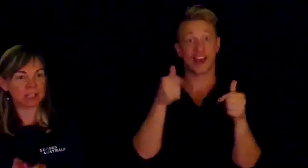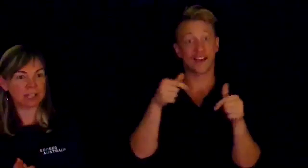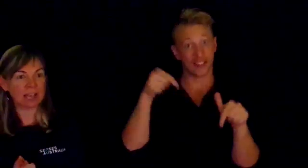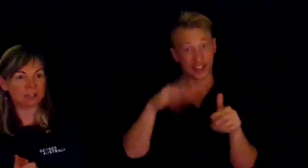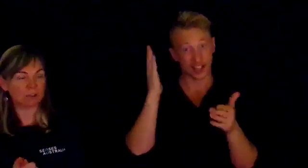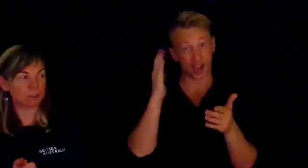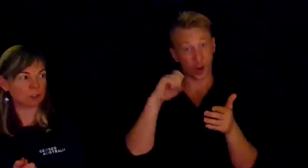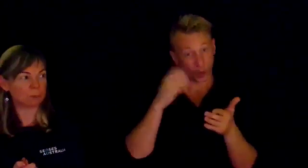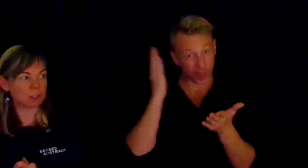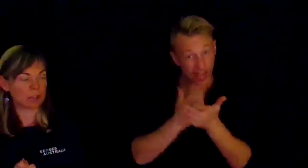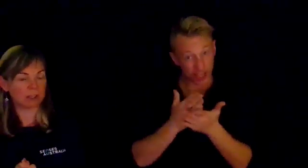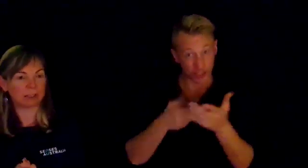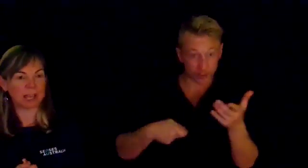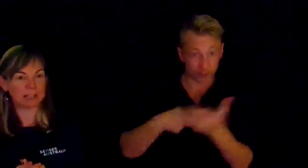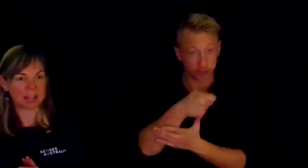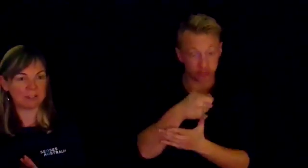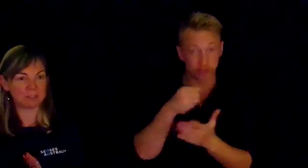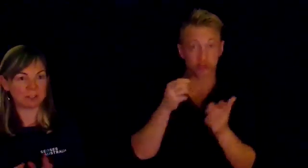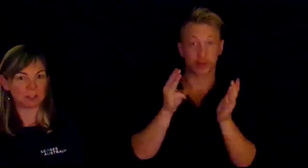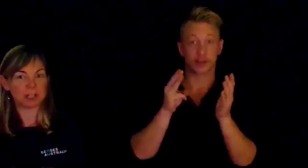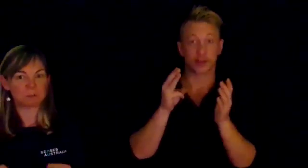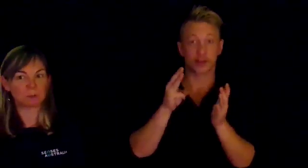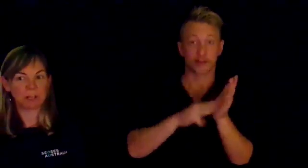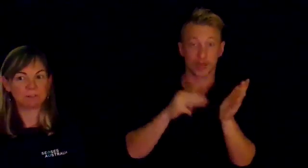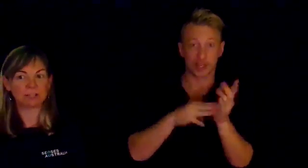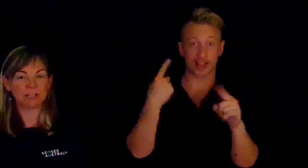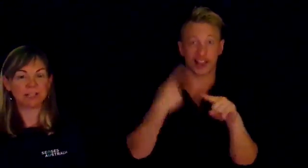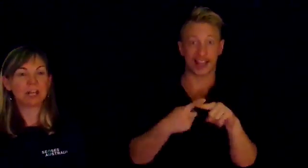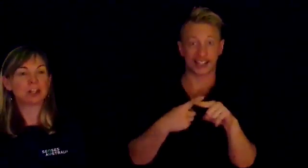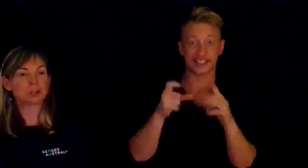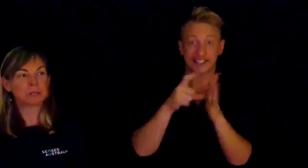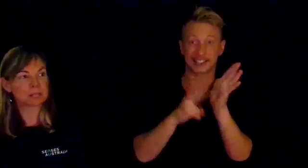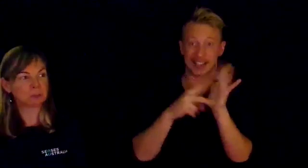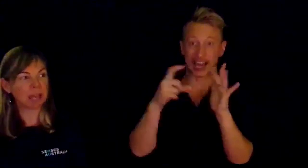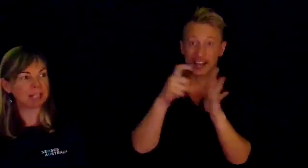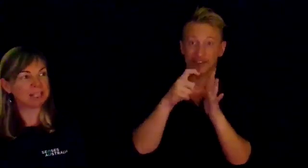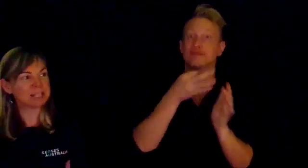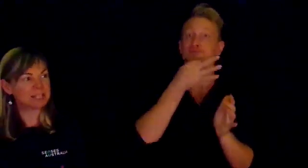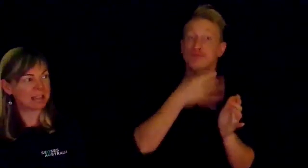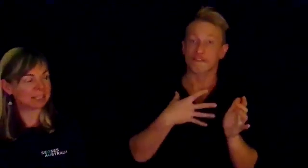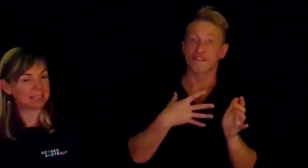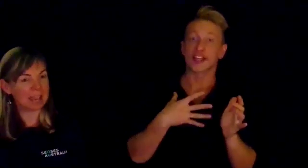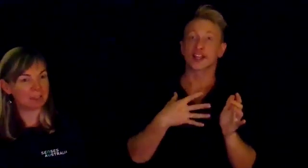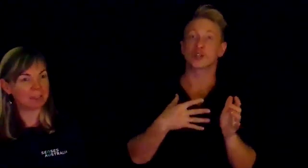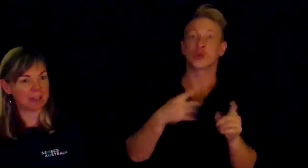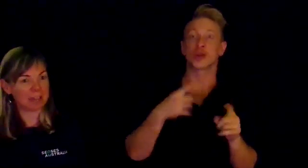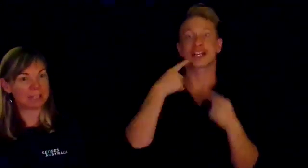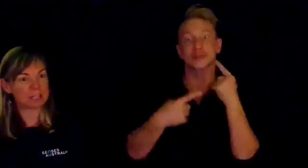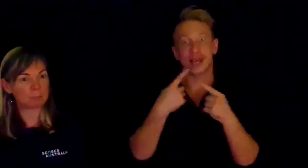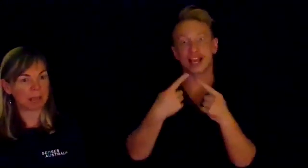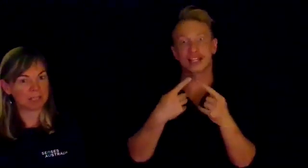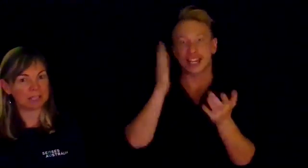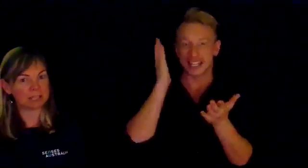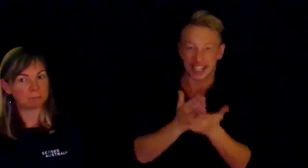will actually hand over to Michelle and David just briefly to explain exactly how